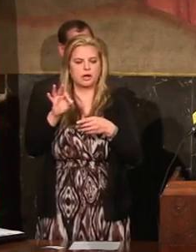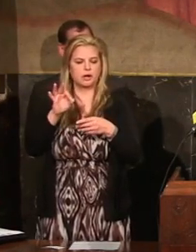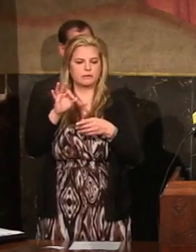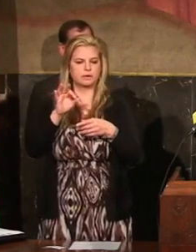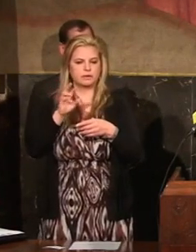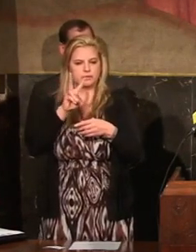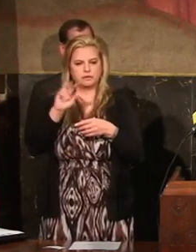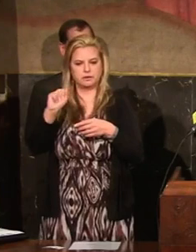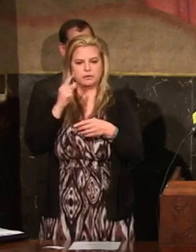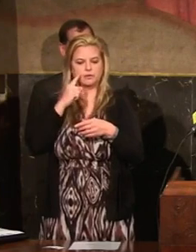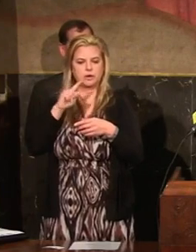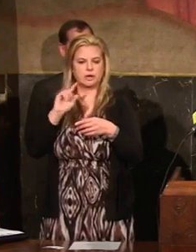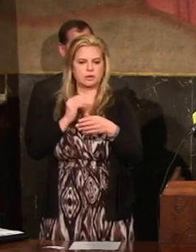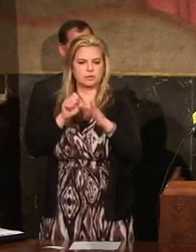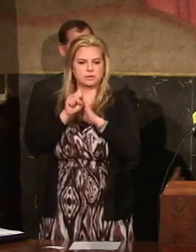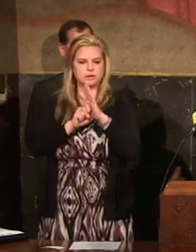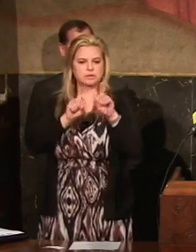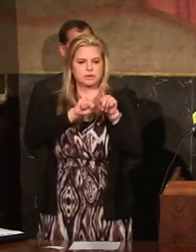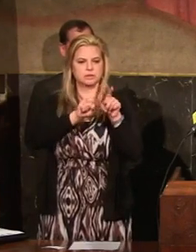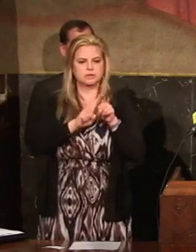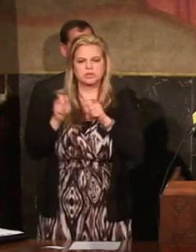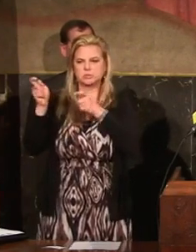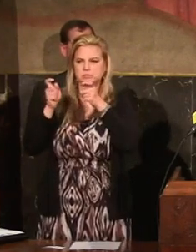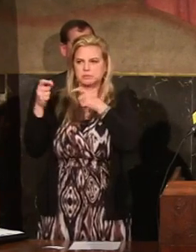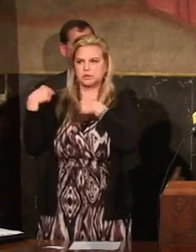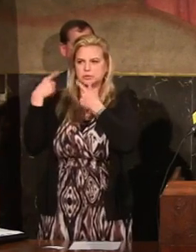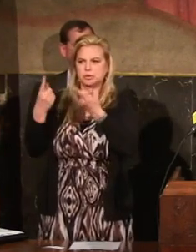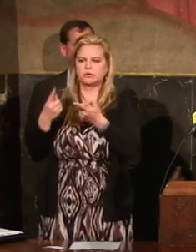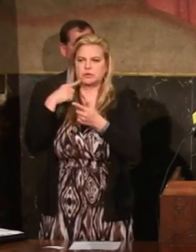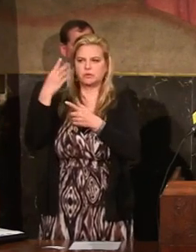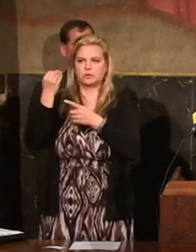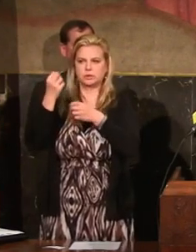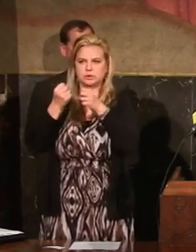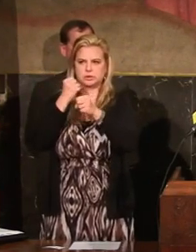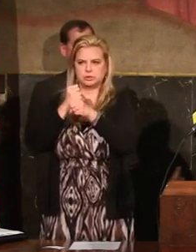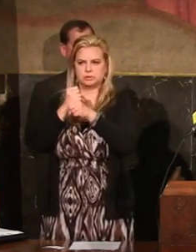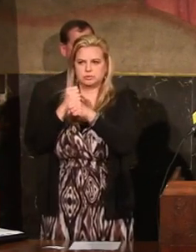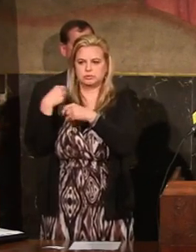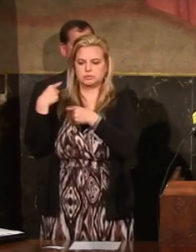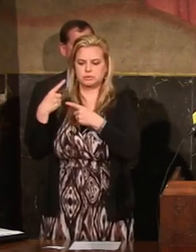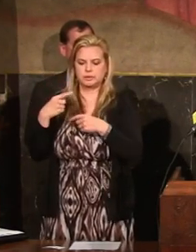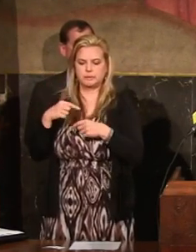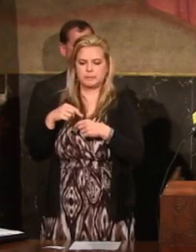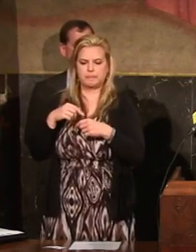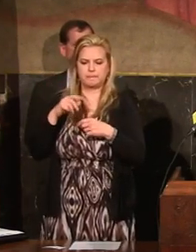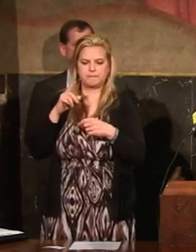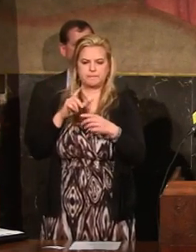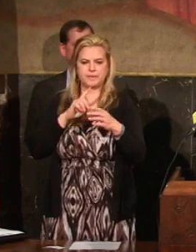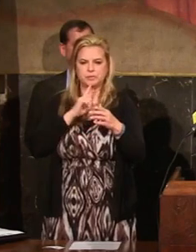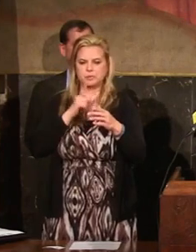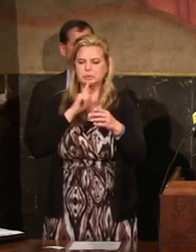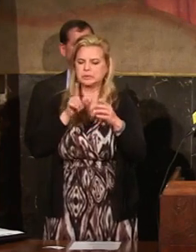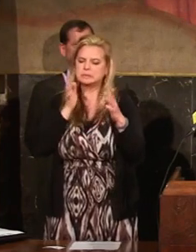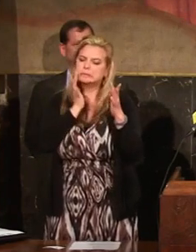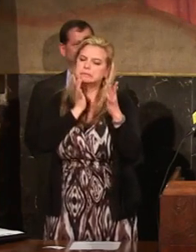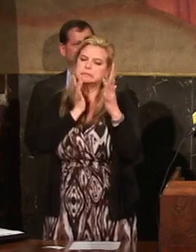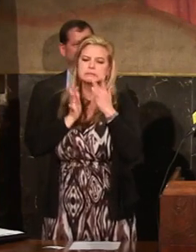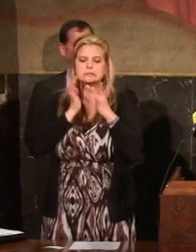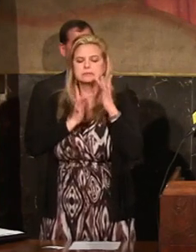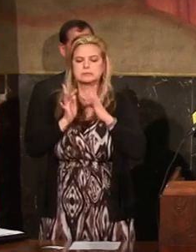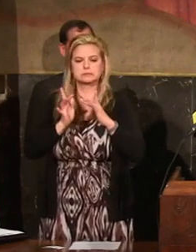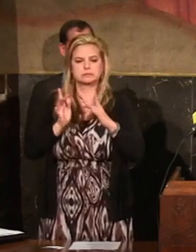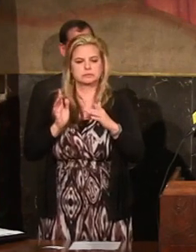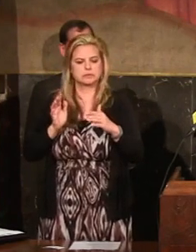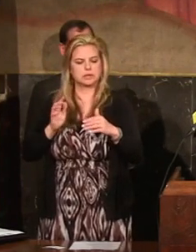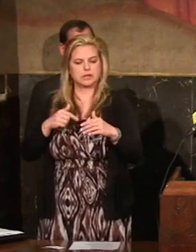our state in different administrations for over 14 years. And this is the leanest that I've ever seen